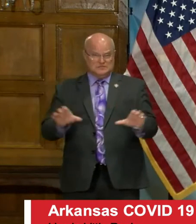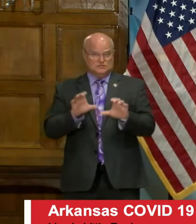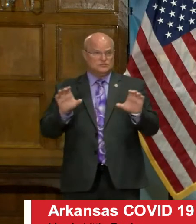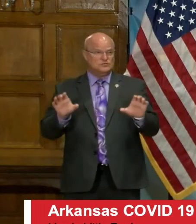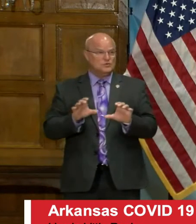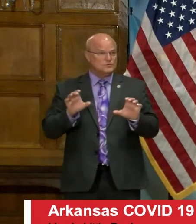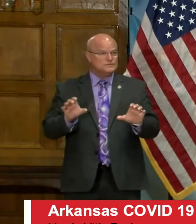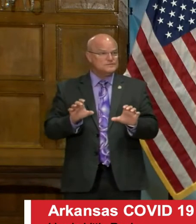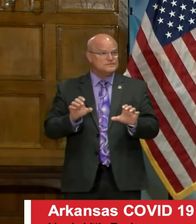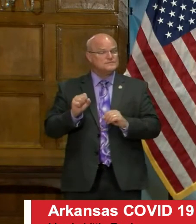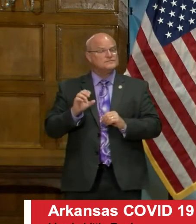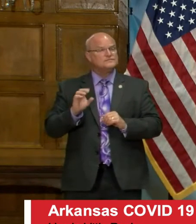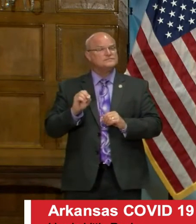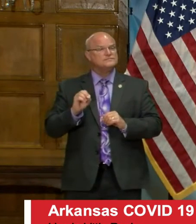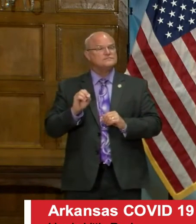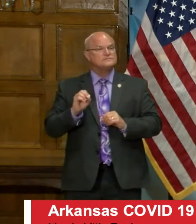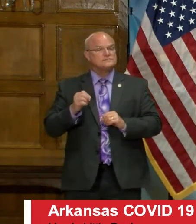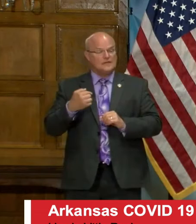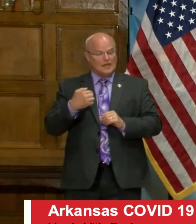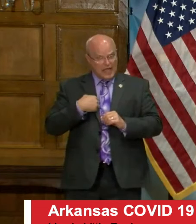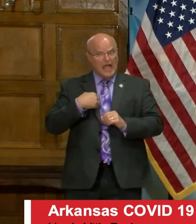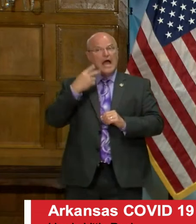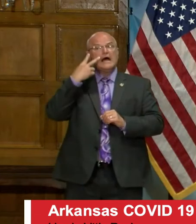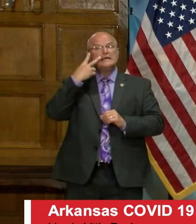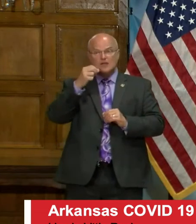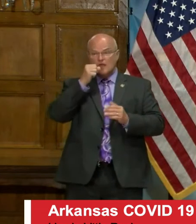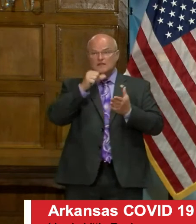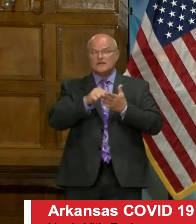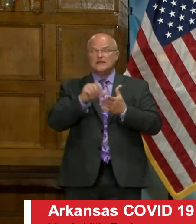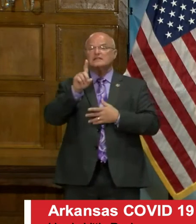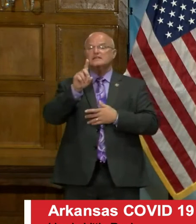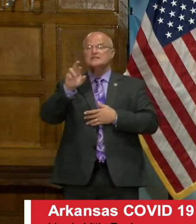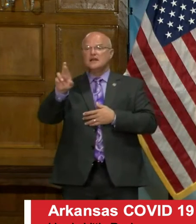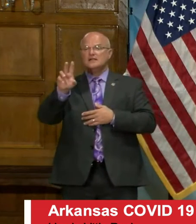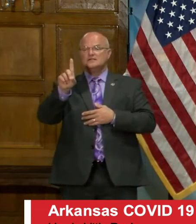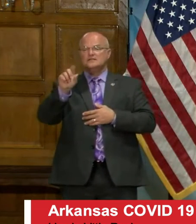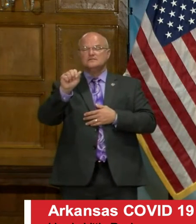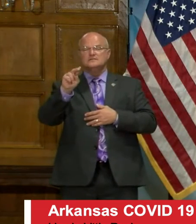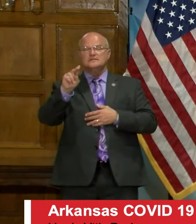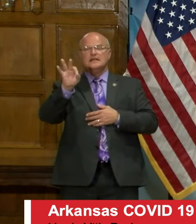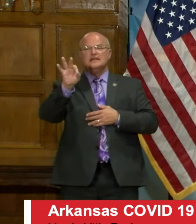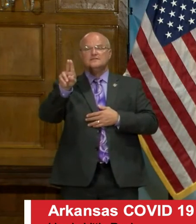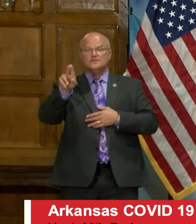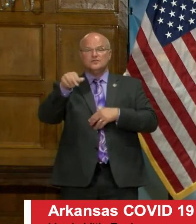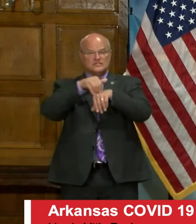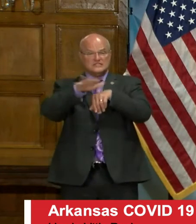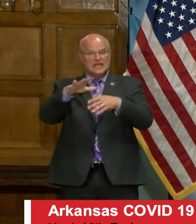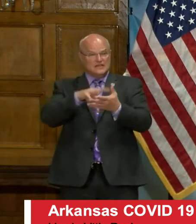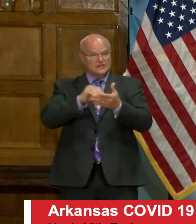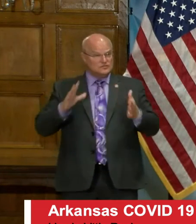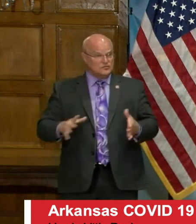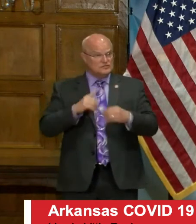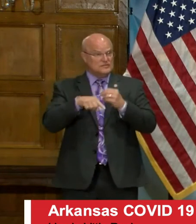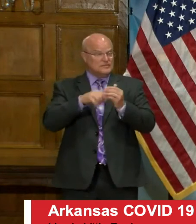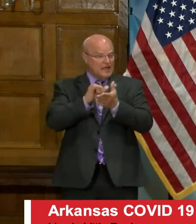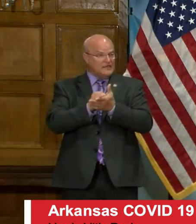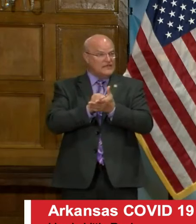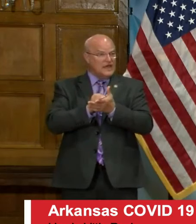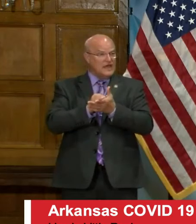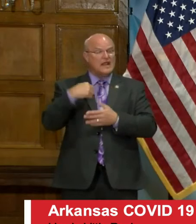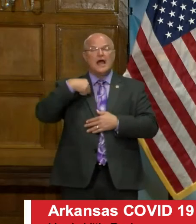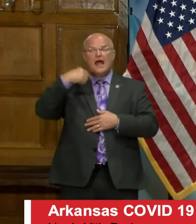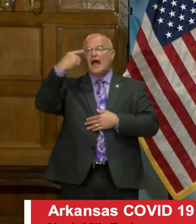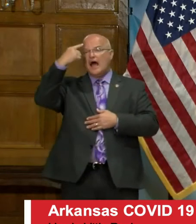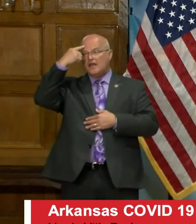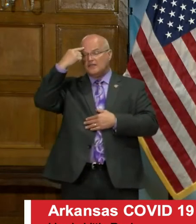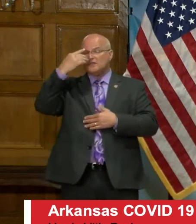do. I did see the letter that Dr. Danfus sent out to the students in reference to that. I thought